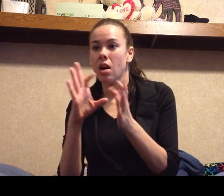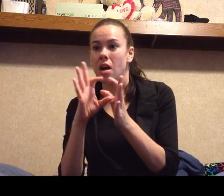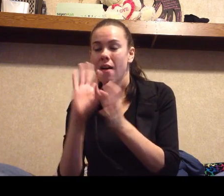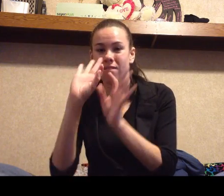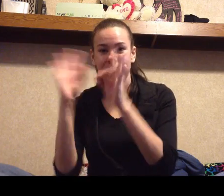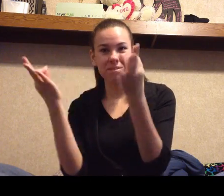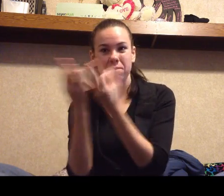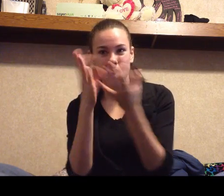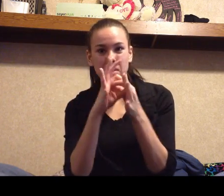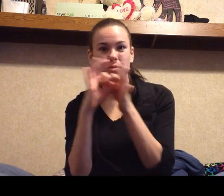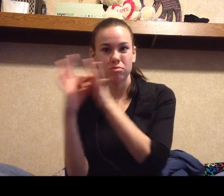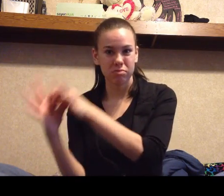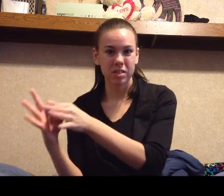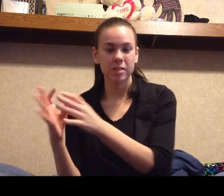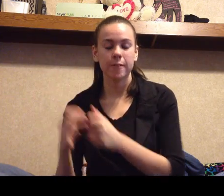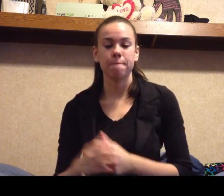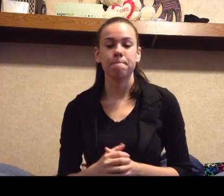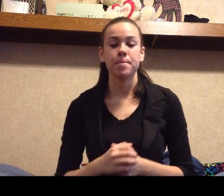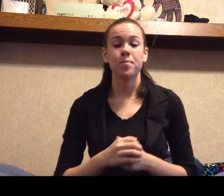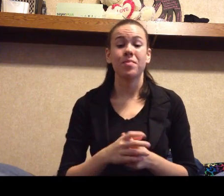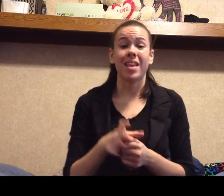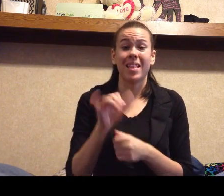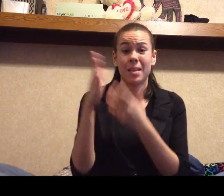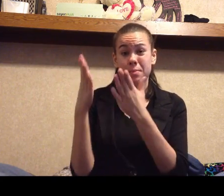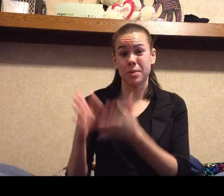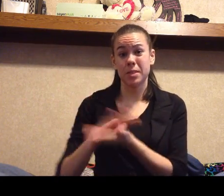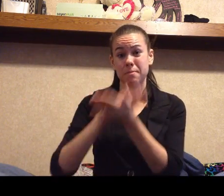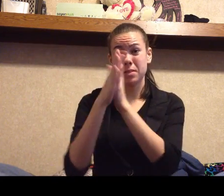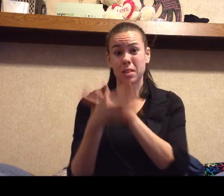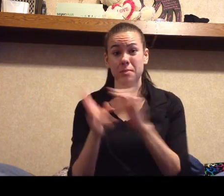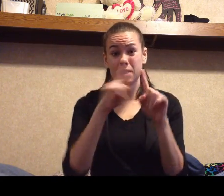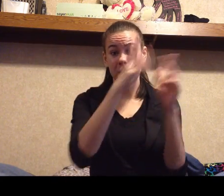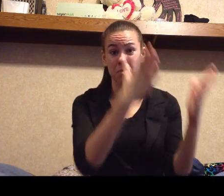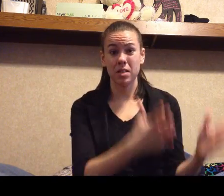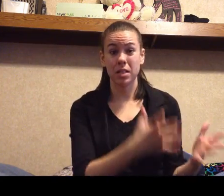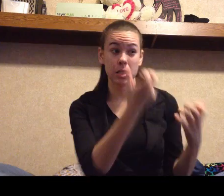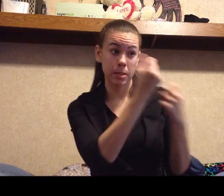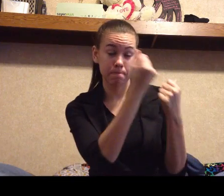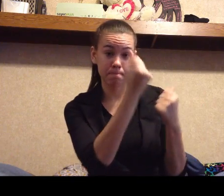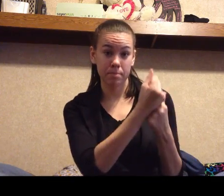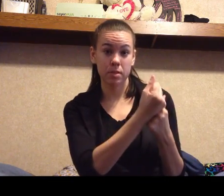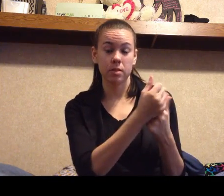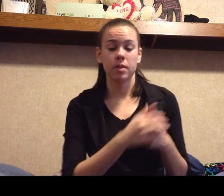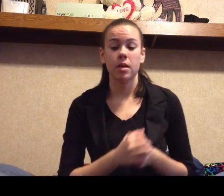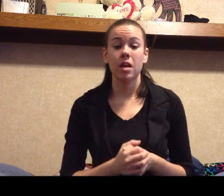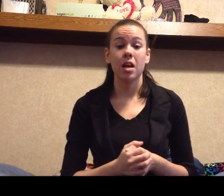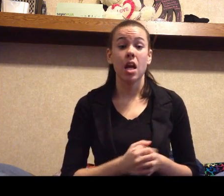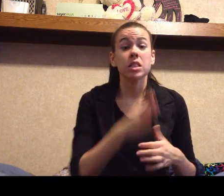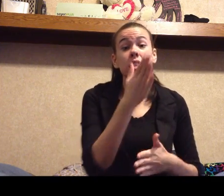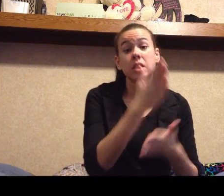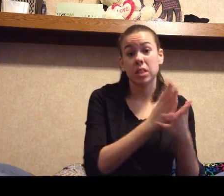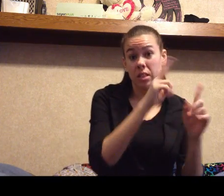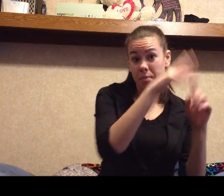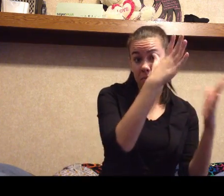sponsor for the applicant. Certain applicants can petition on their own behalf, such as